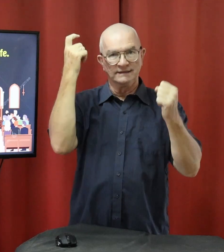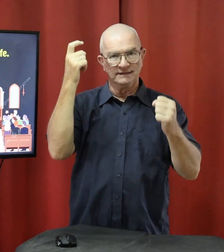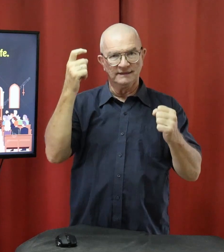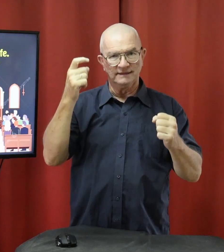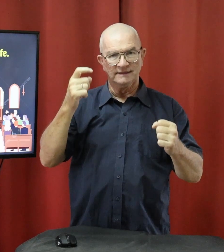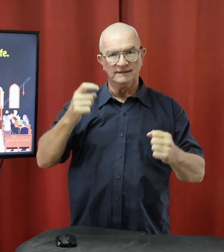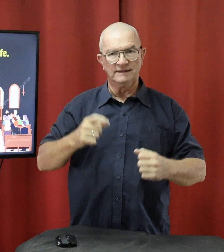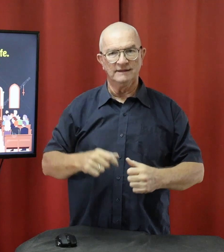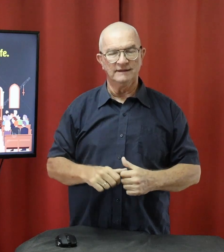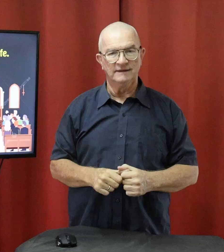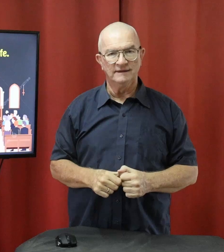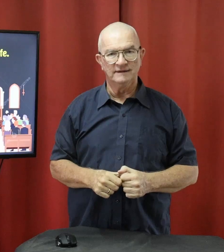won.